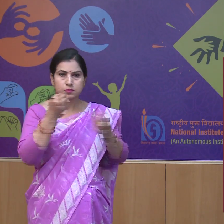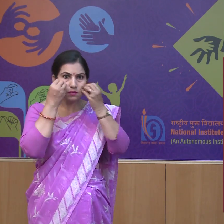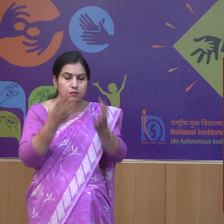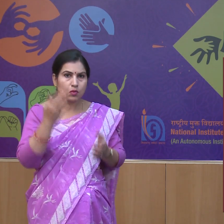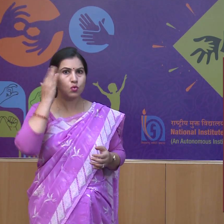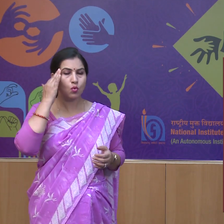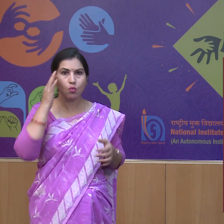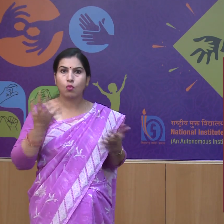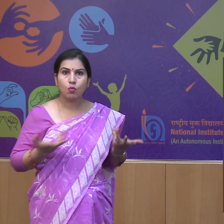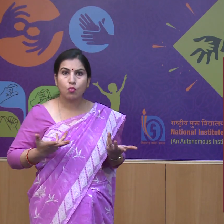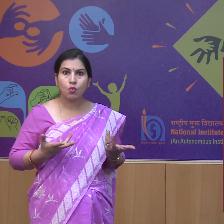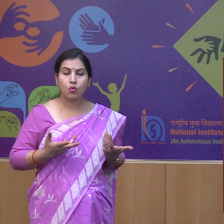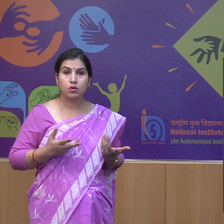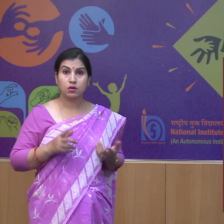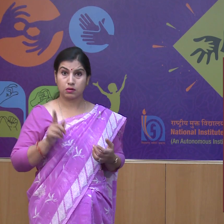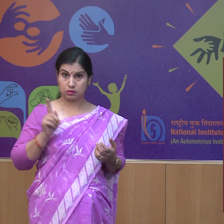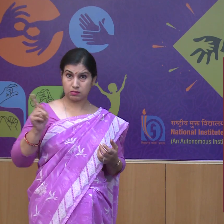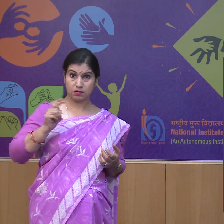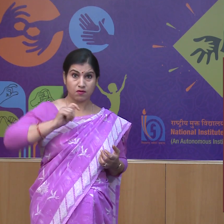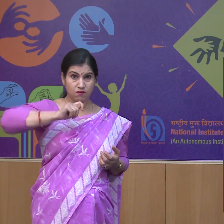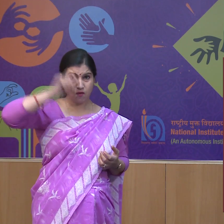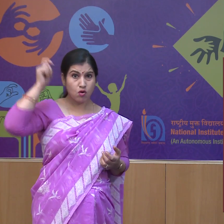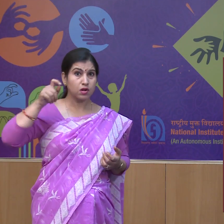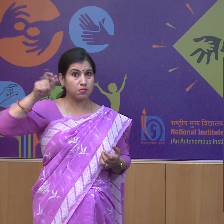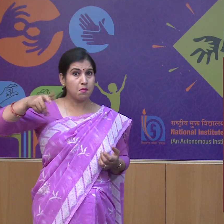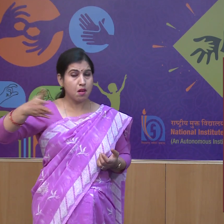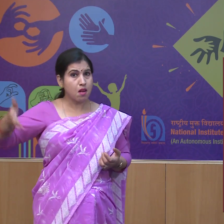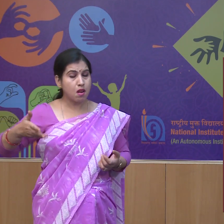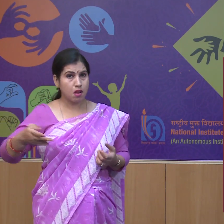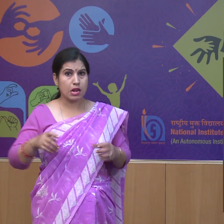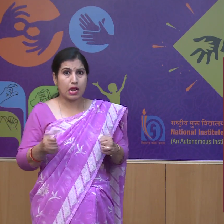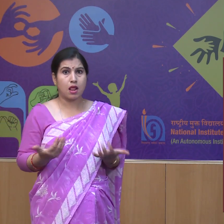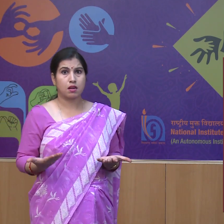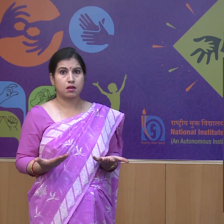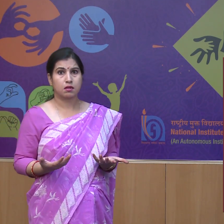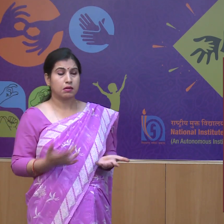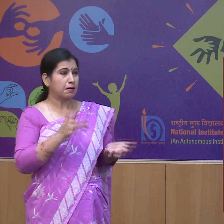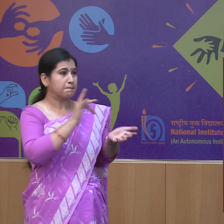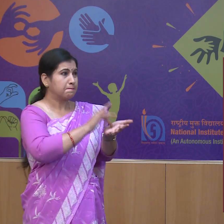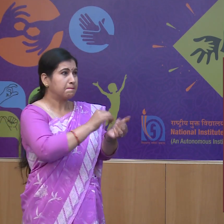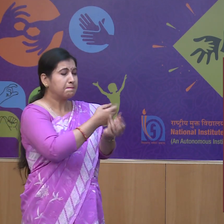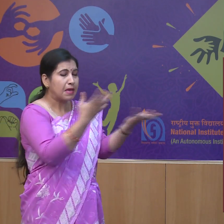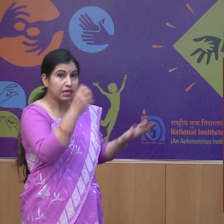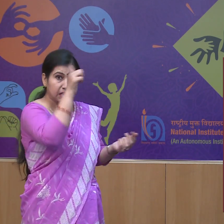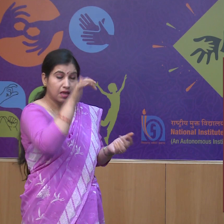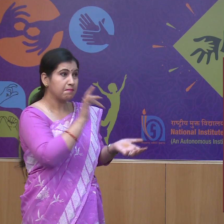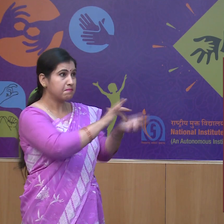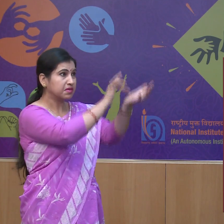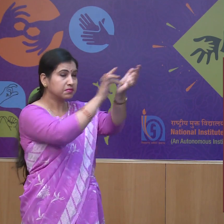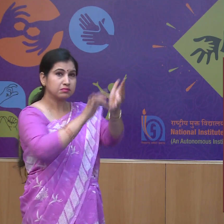Learners, you will be surprised to know that the British were able to annex many